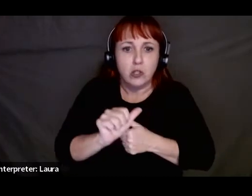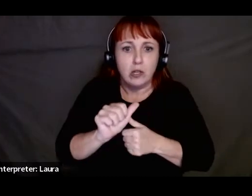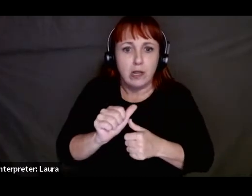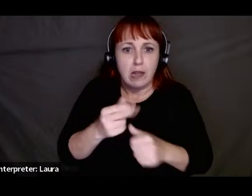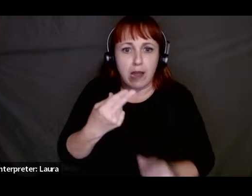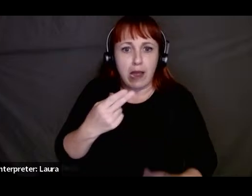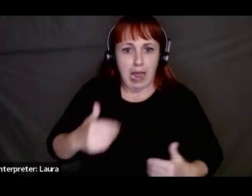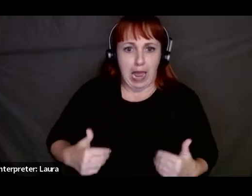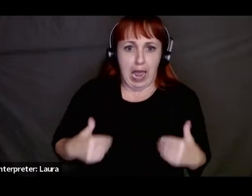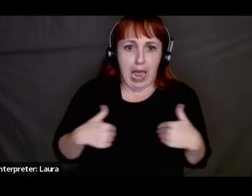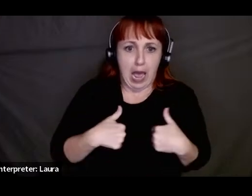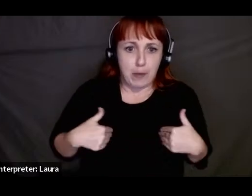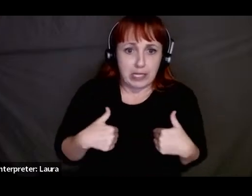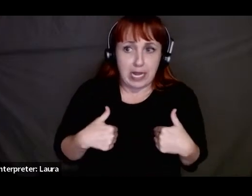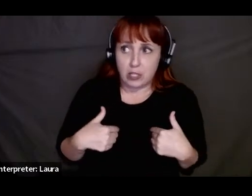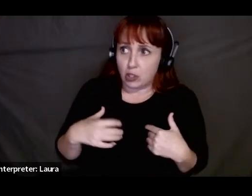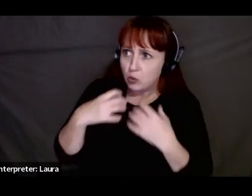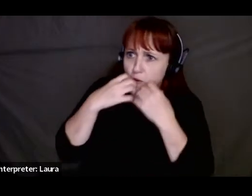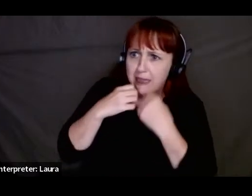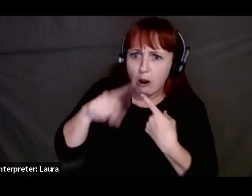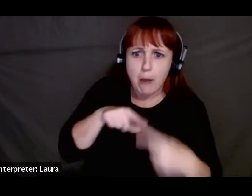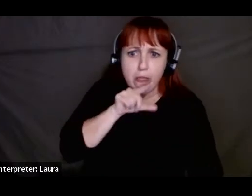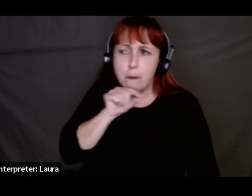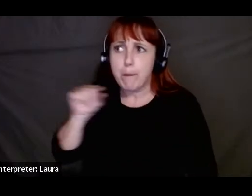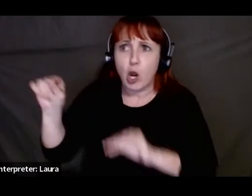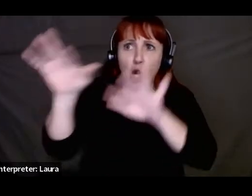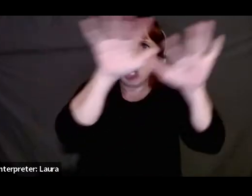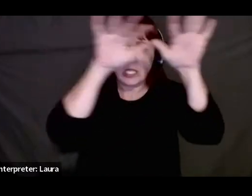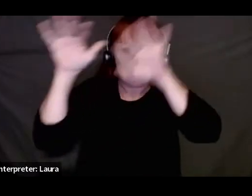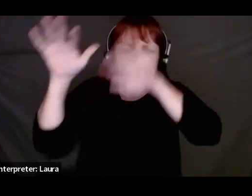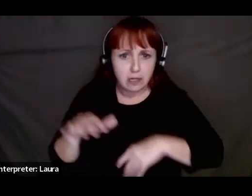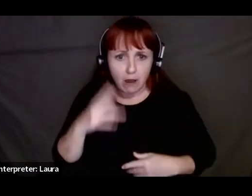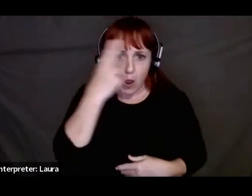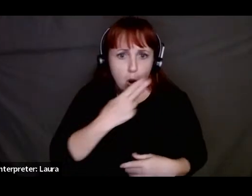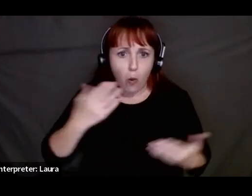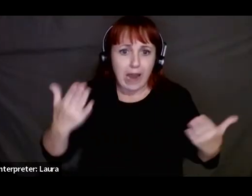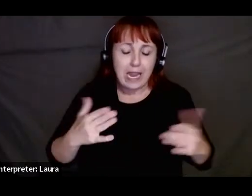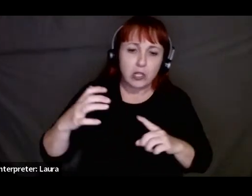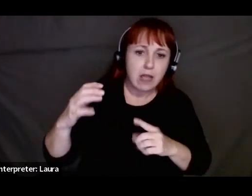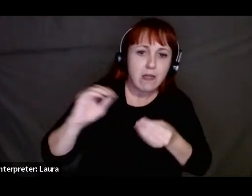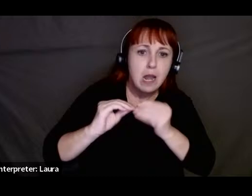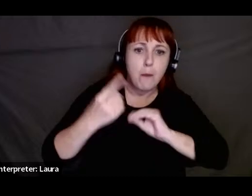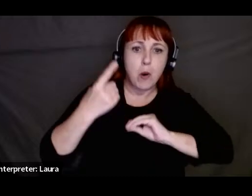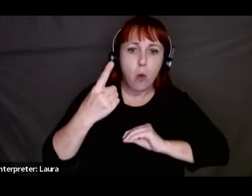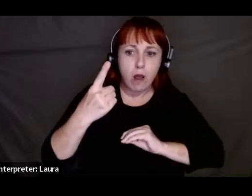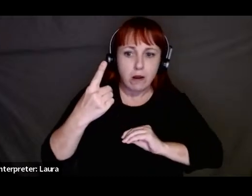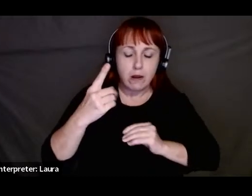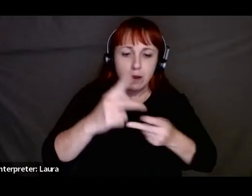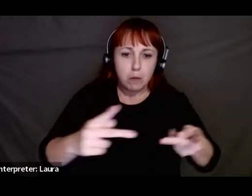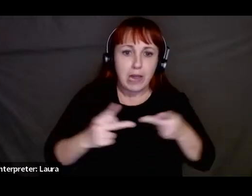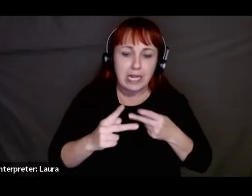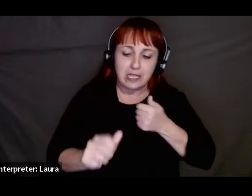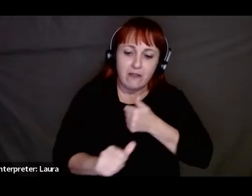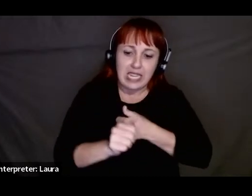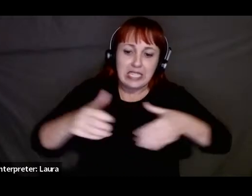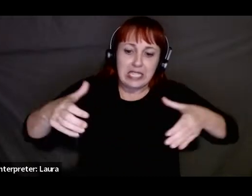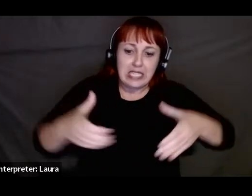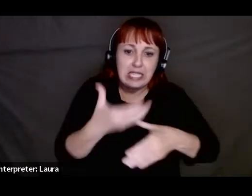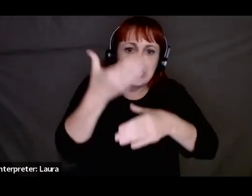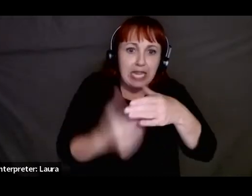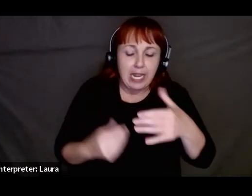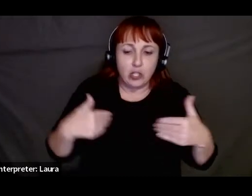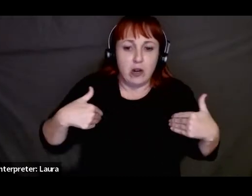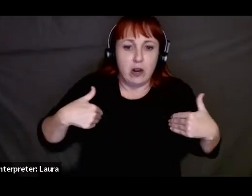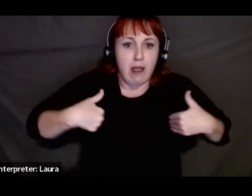Do we care about our birds? Hawaii is the capital of endangered